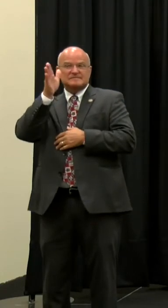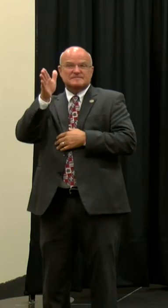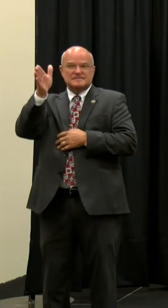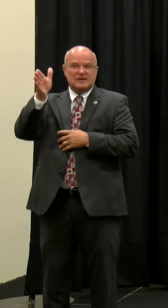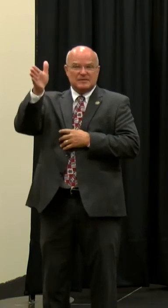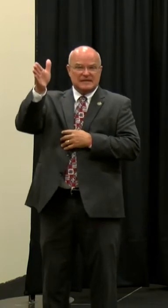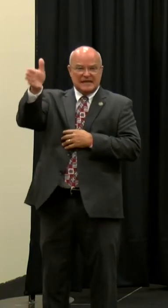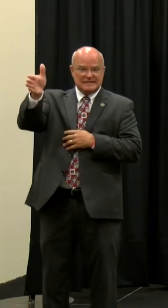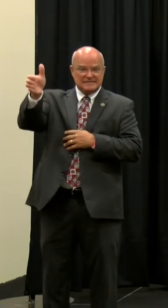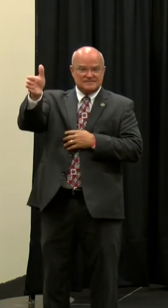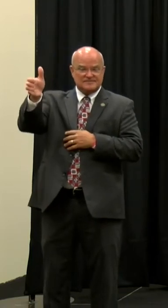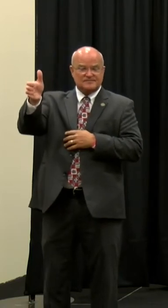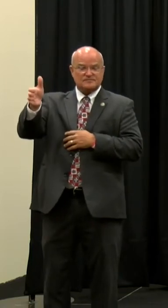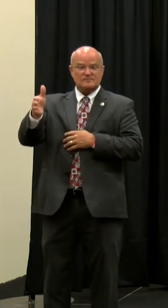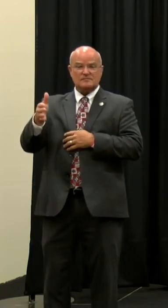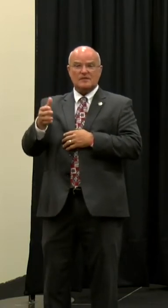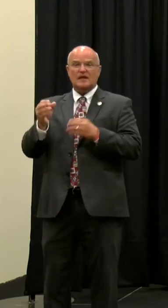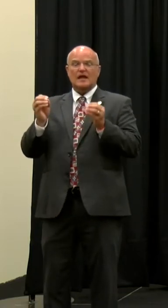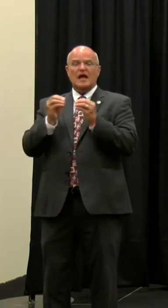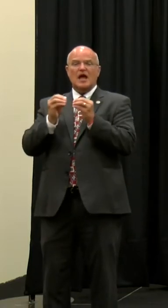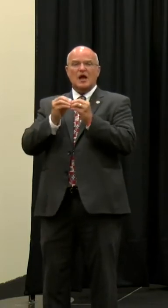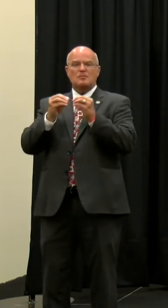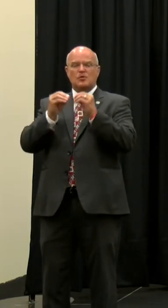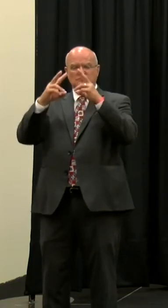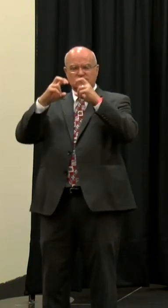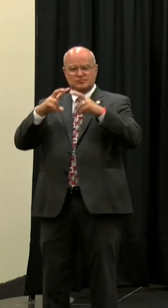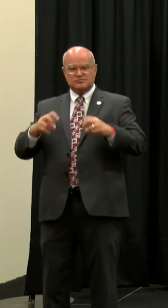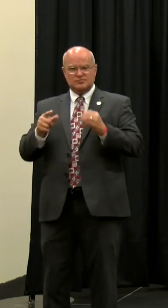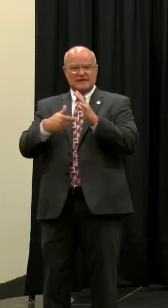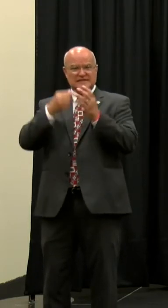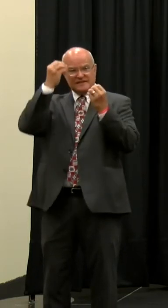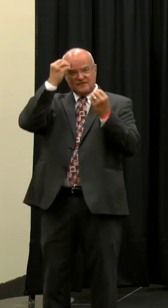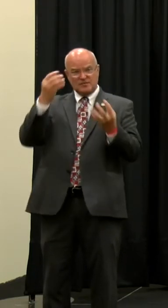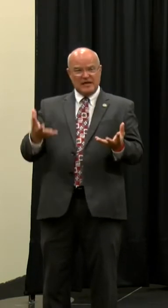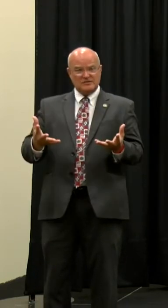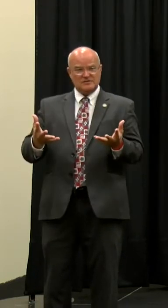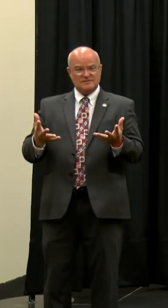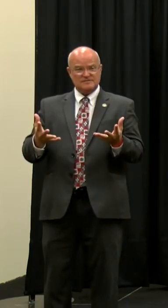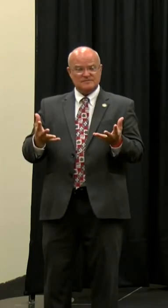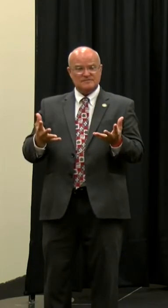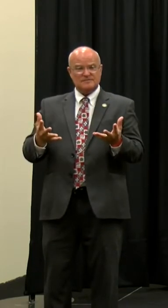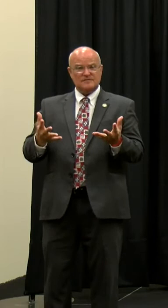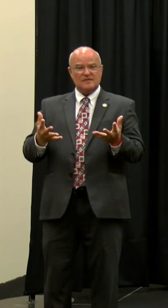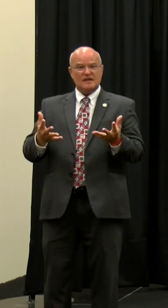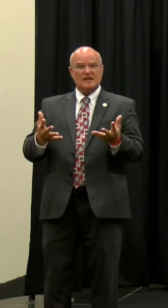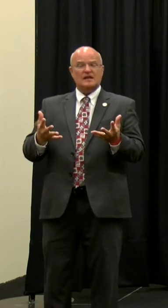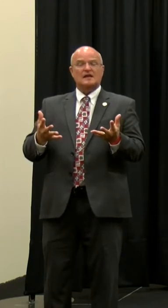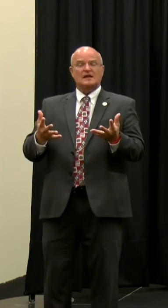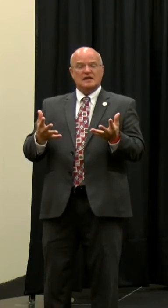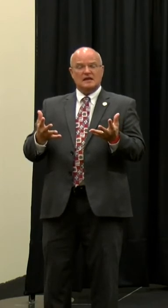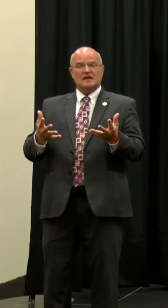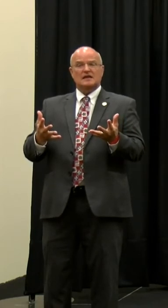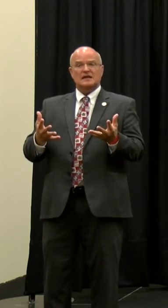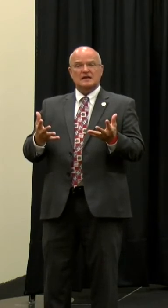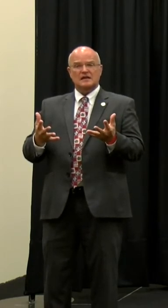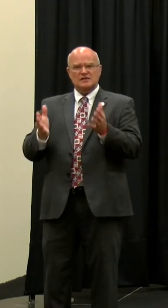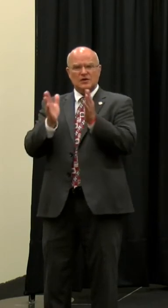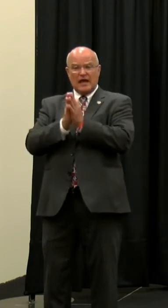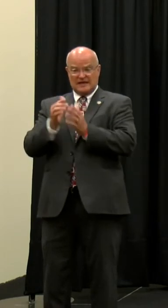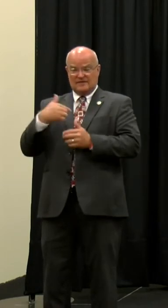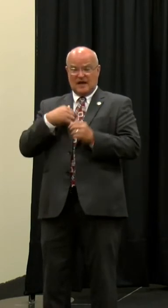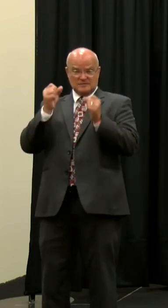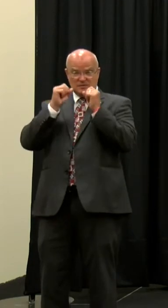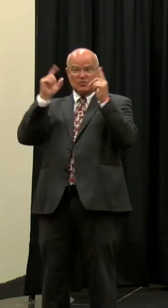days, do a deeper dive on this information. You know, you ask if